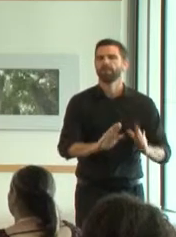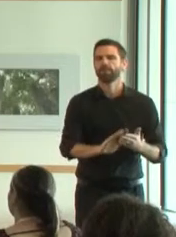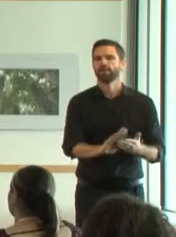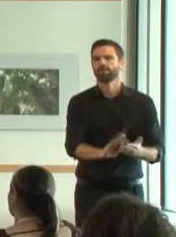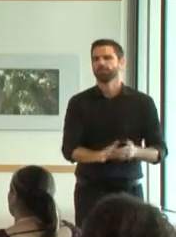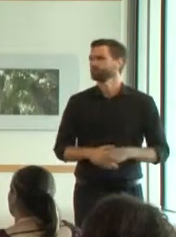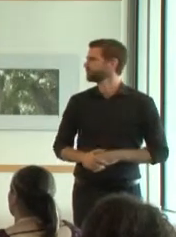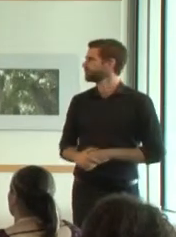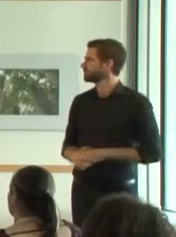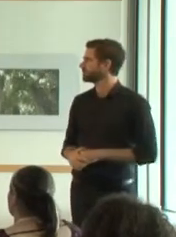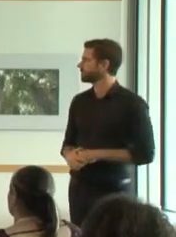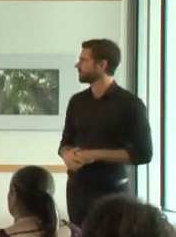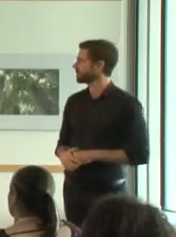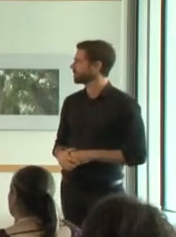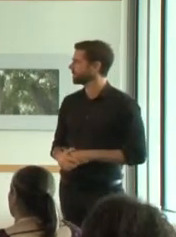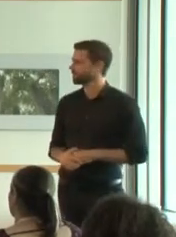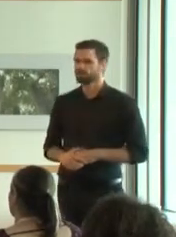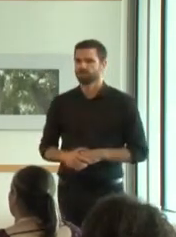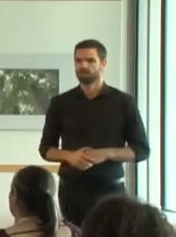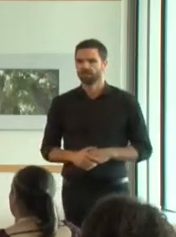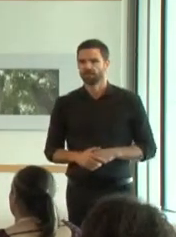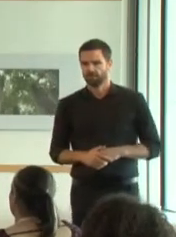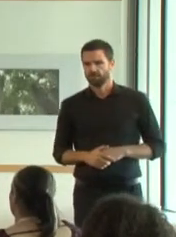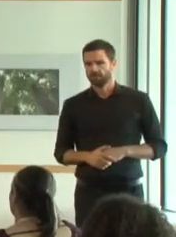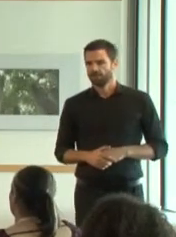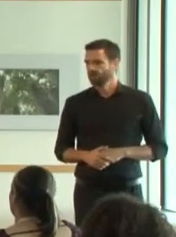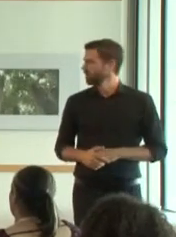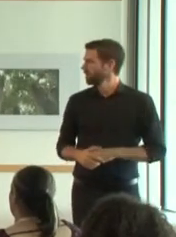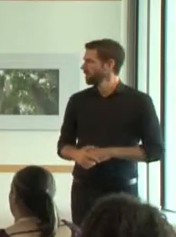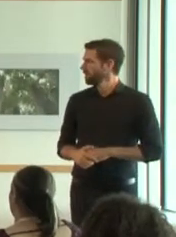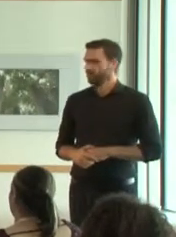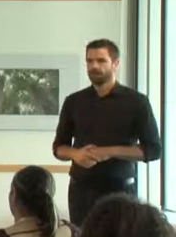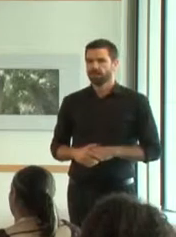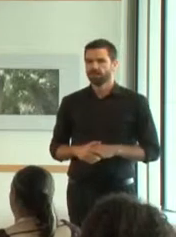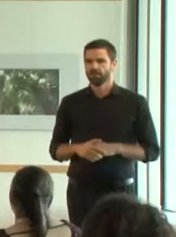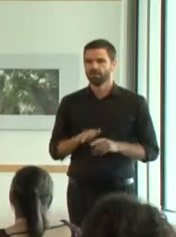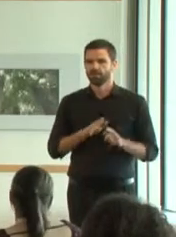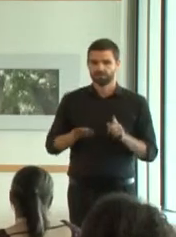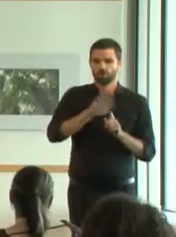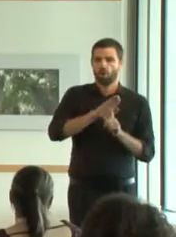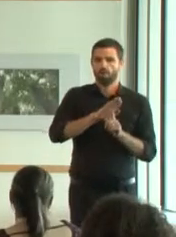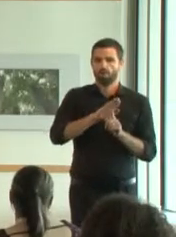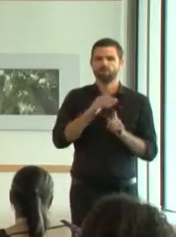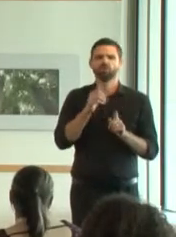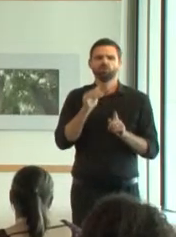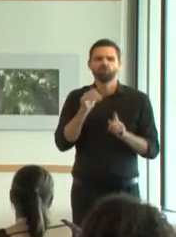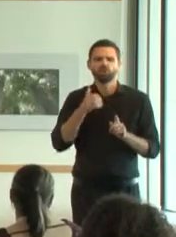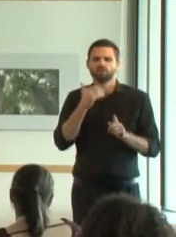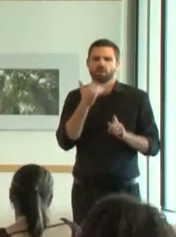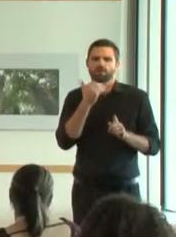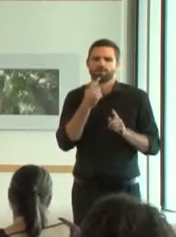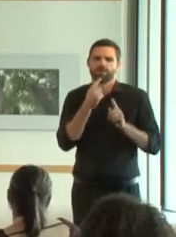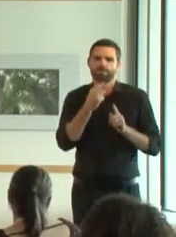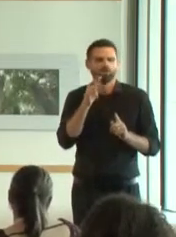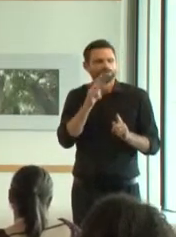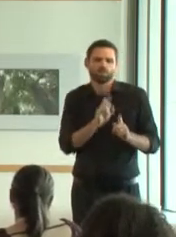What does it look like if we take our little film grab? The top layer may well just give you just enough information to be able to see what's